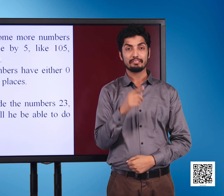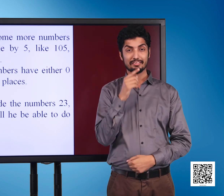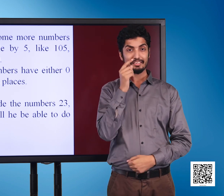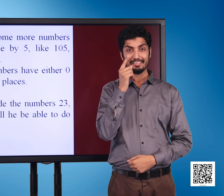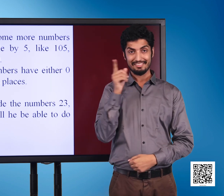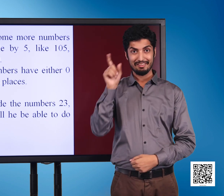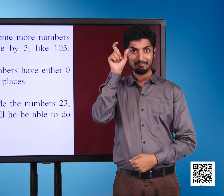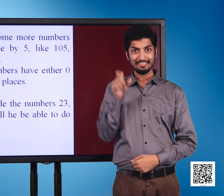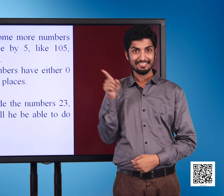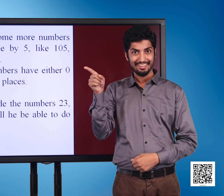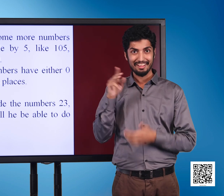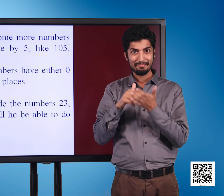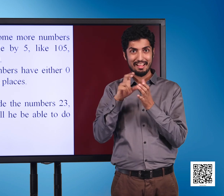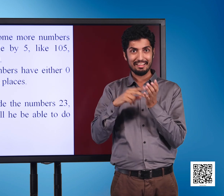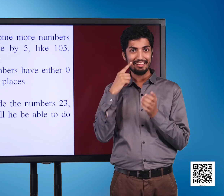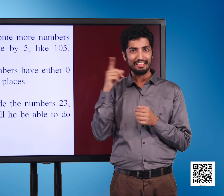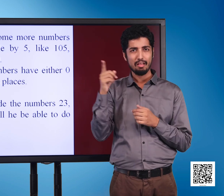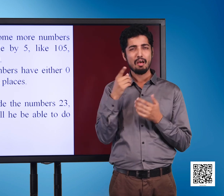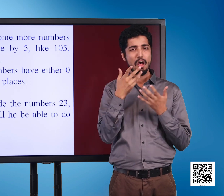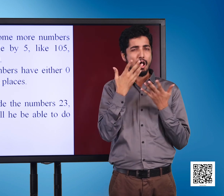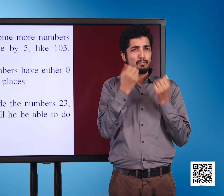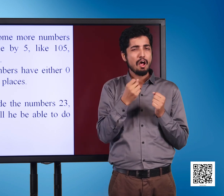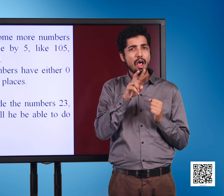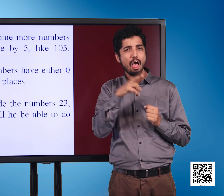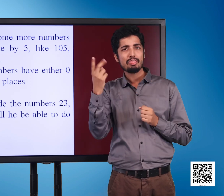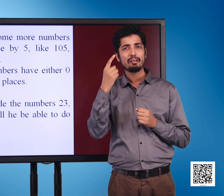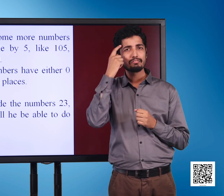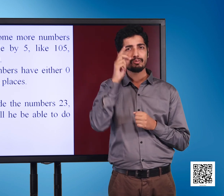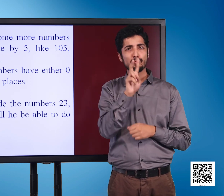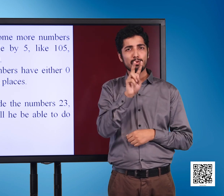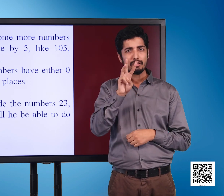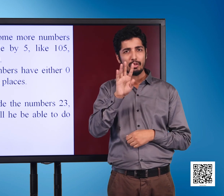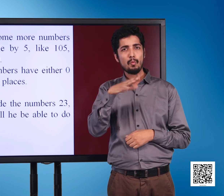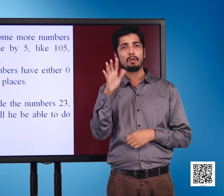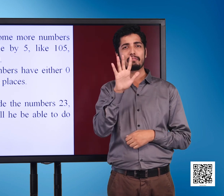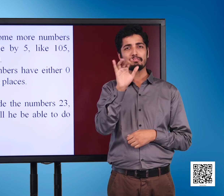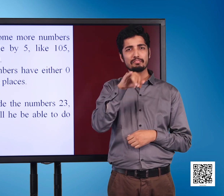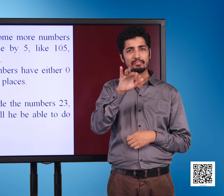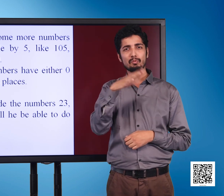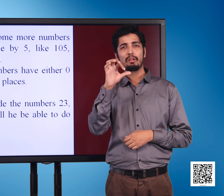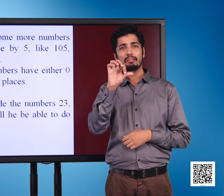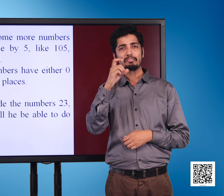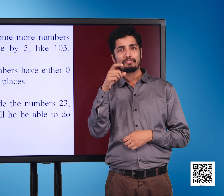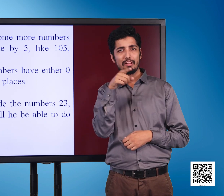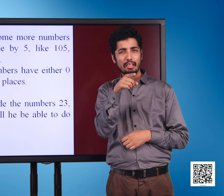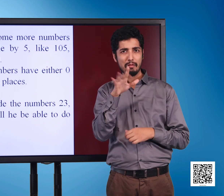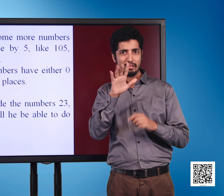He tried to divide the numbers 23, 56, 97 by 5. Will he be able to do